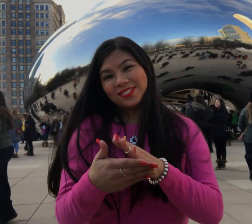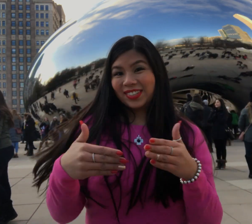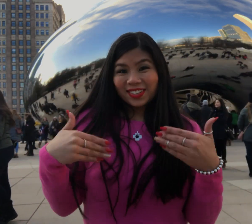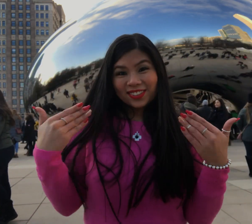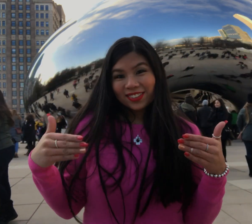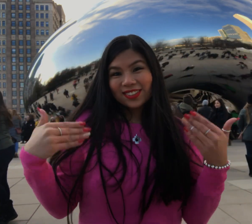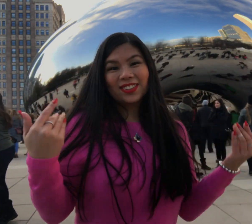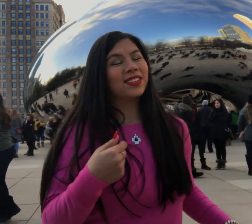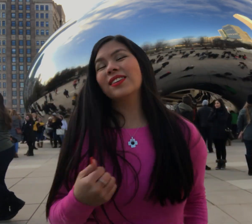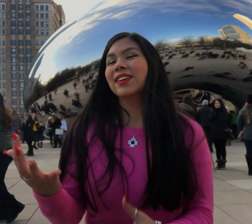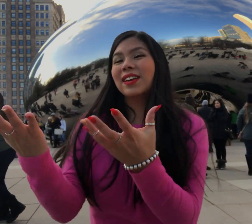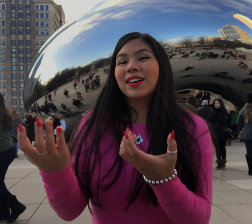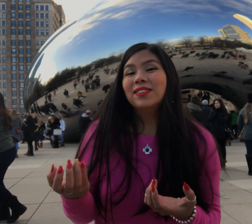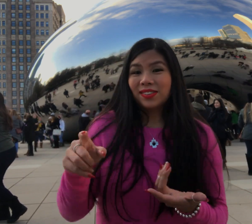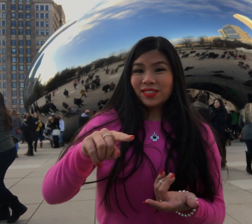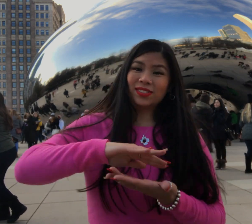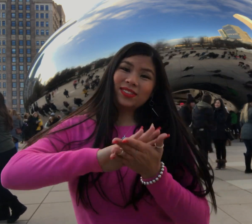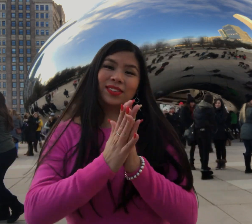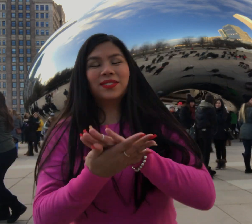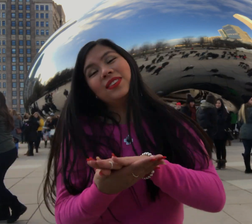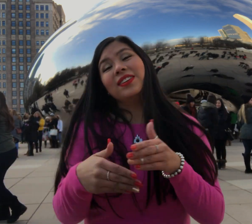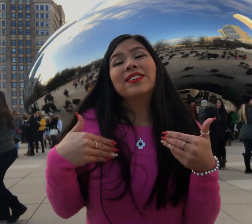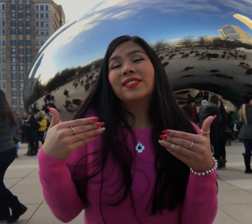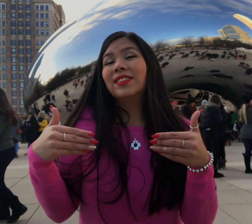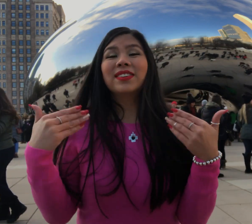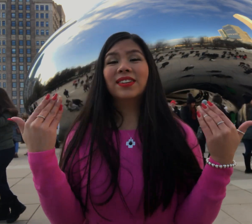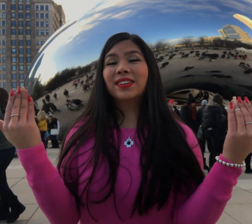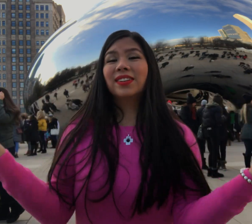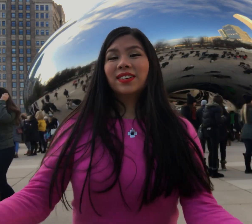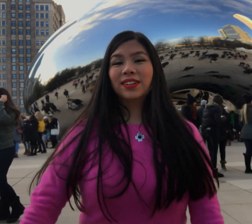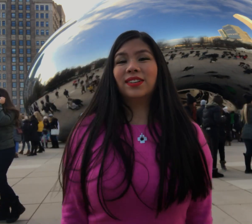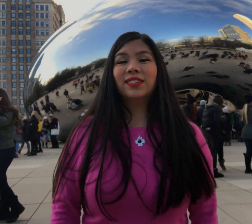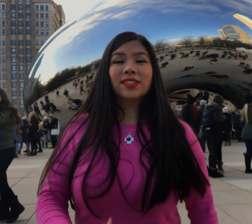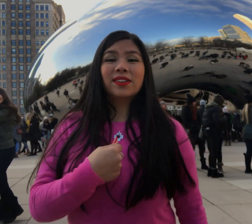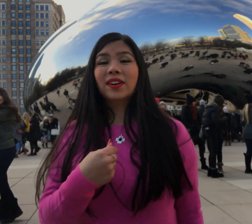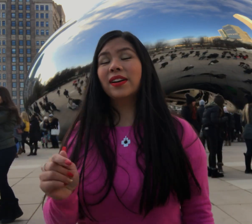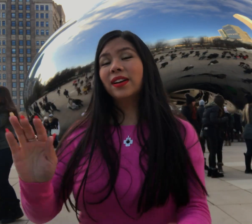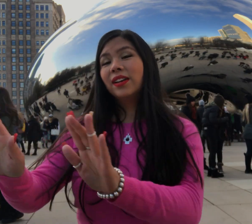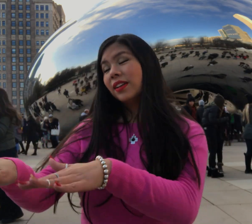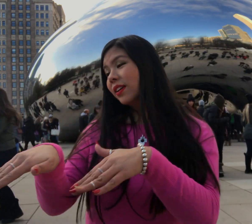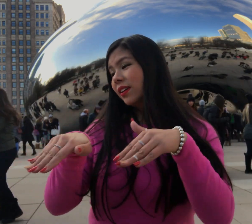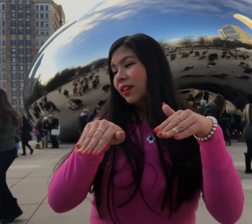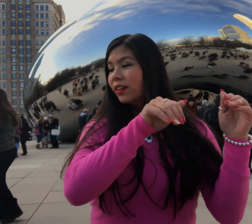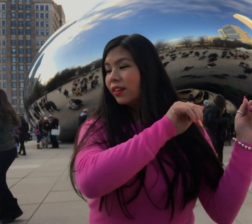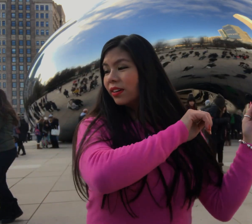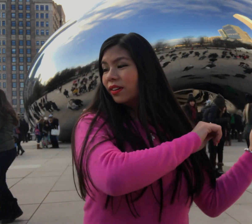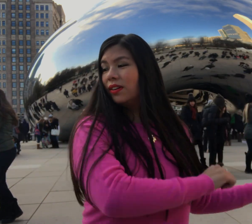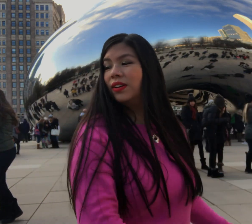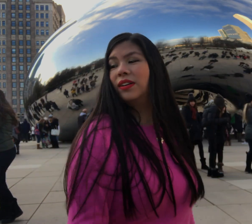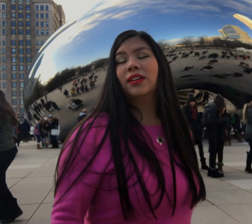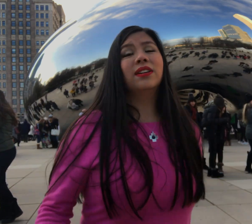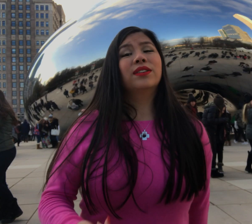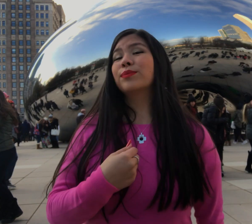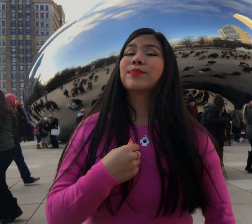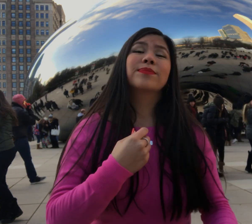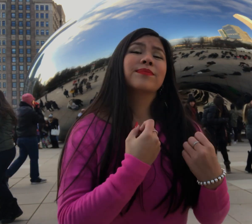be happier, I want you to be happier So I'll go, oh,